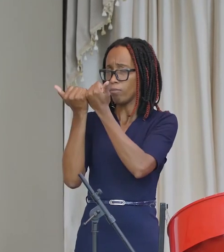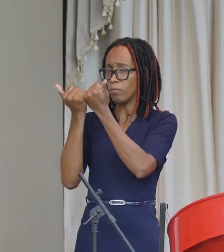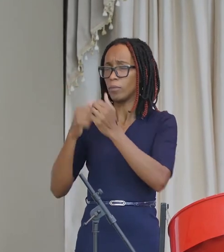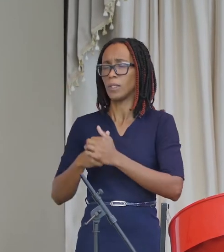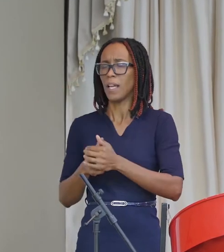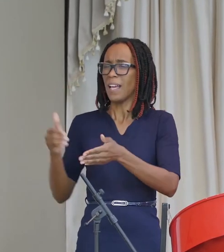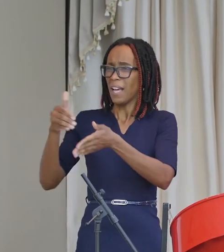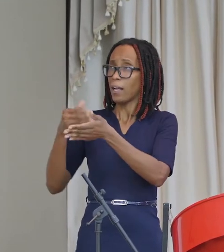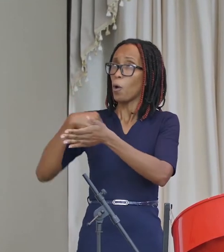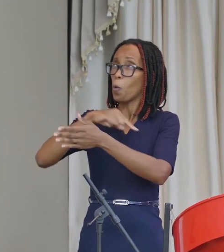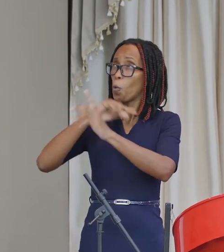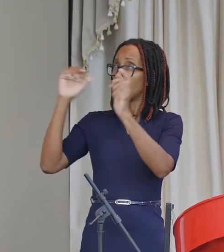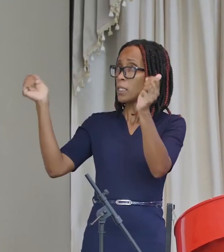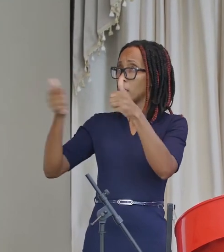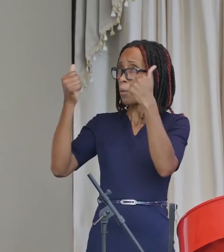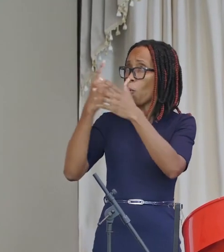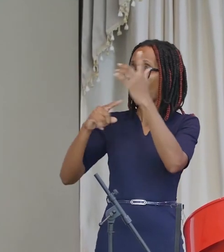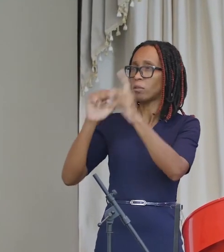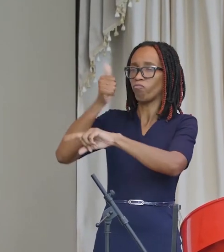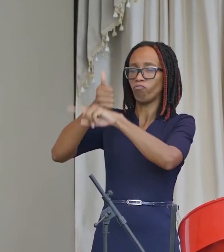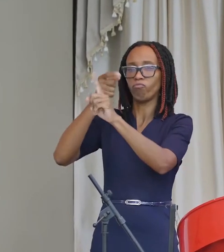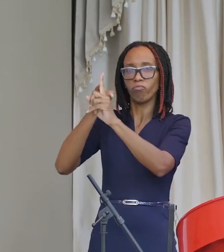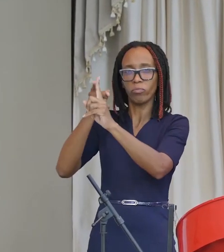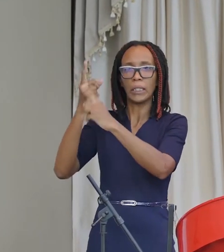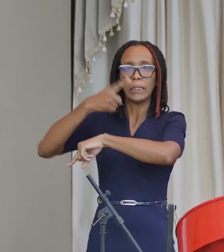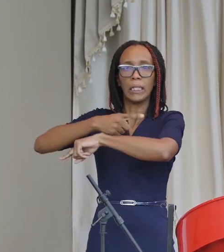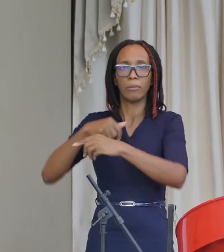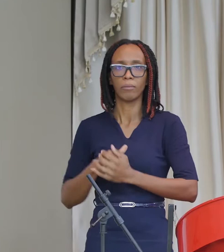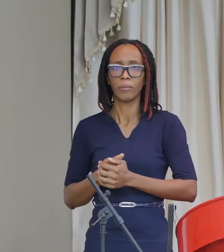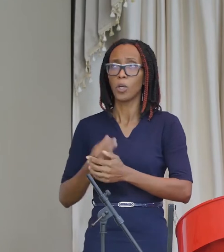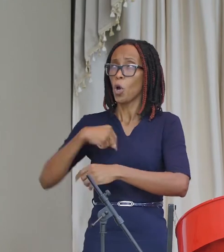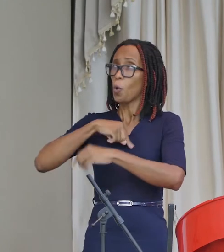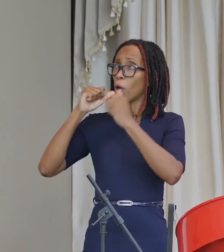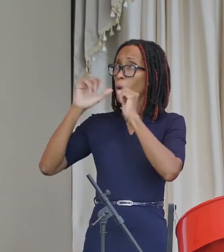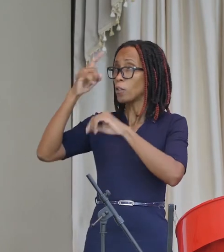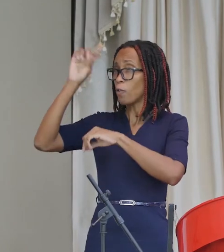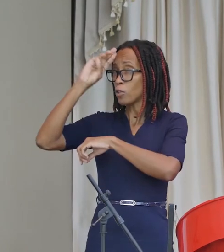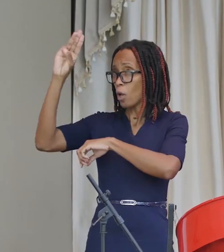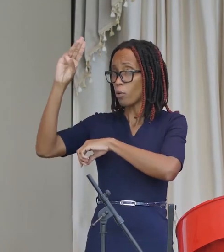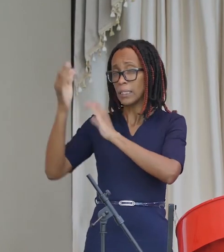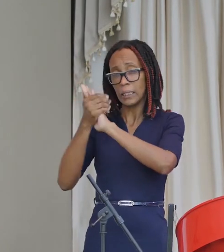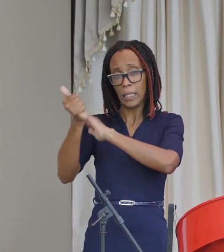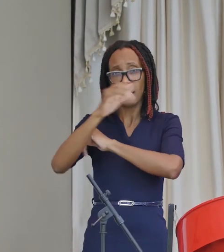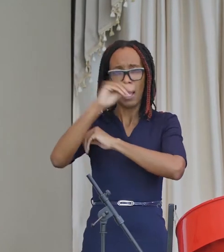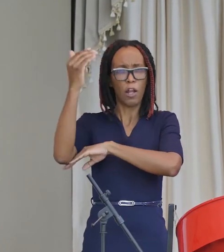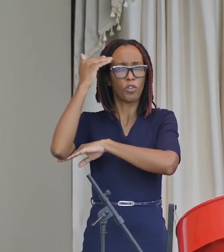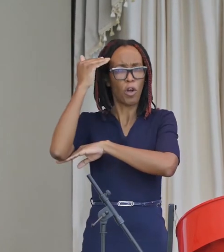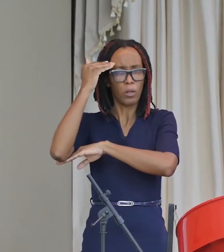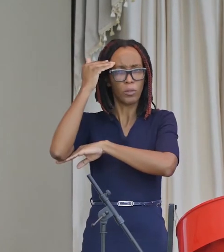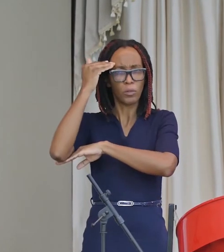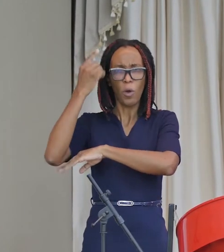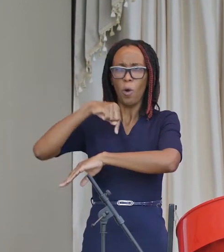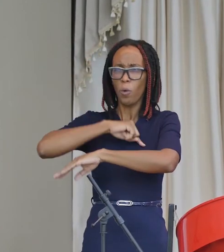to celebrate Founders Day. We bless you for the scout skills and the knowledge we have